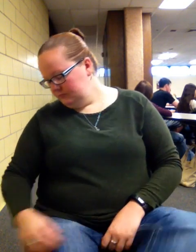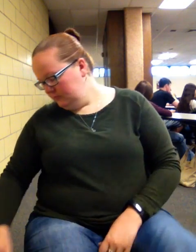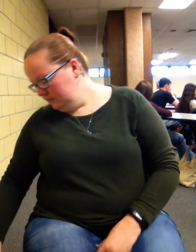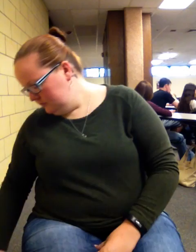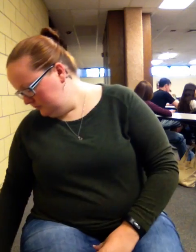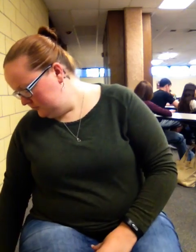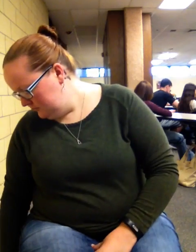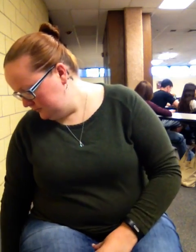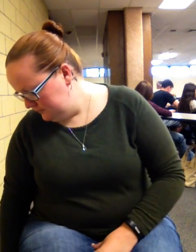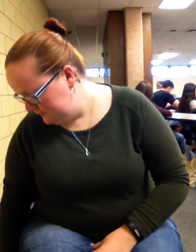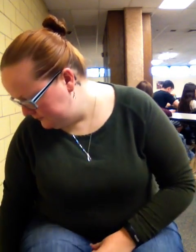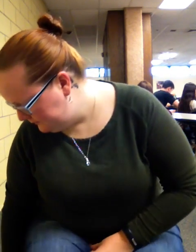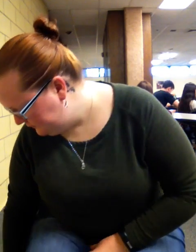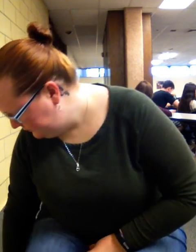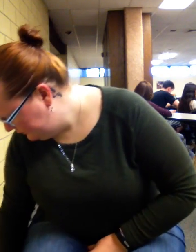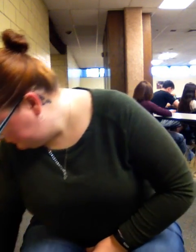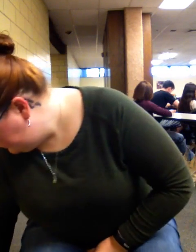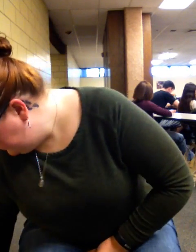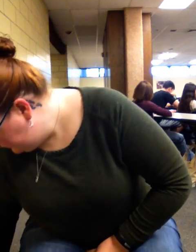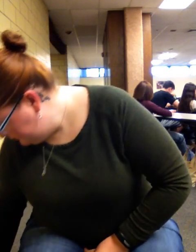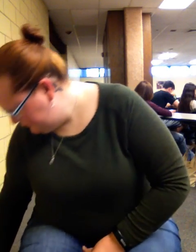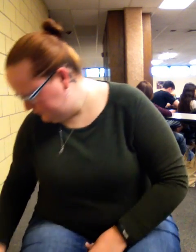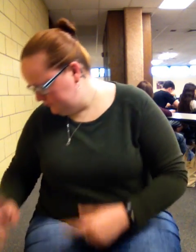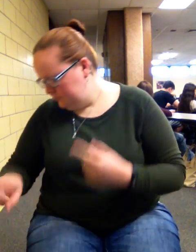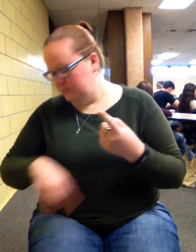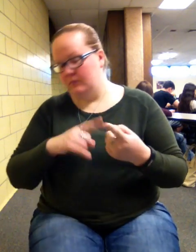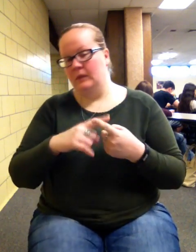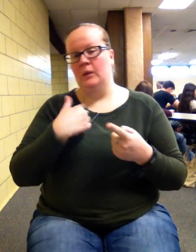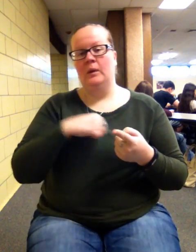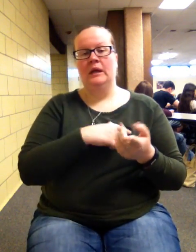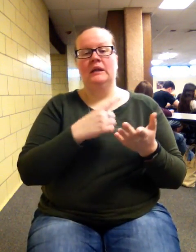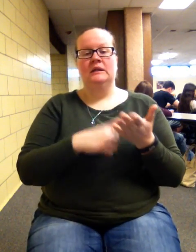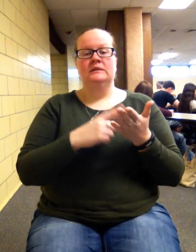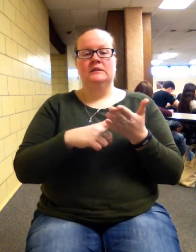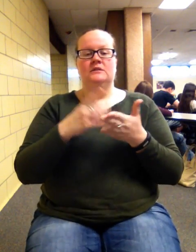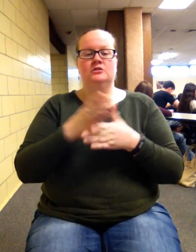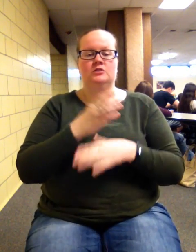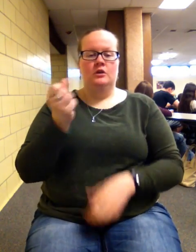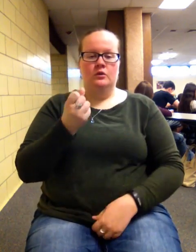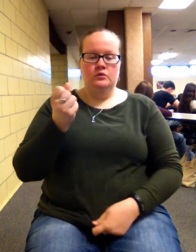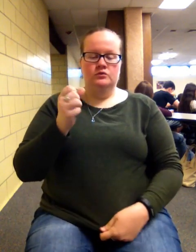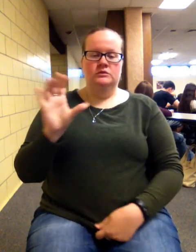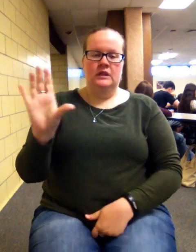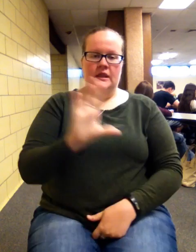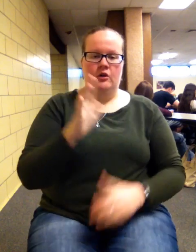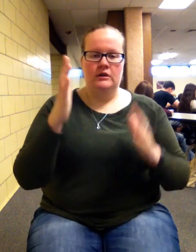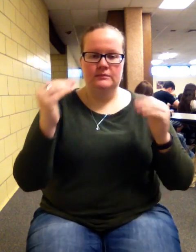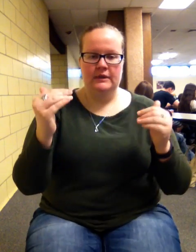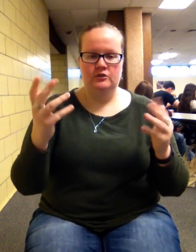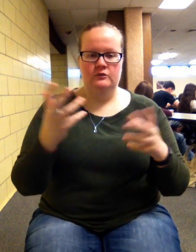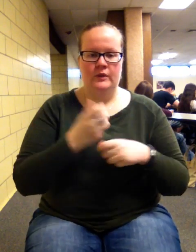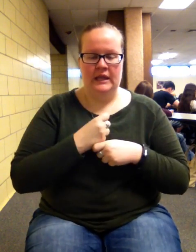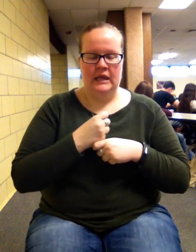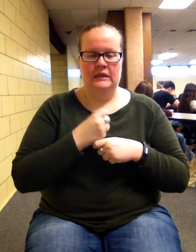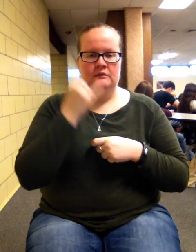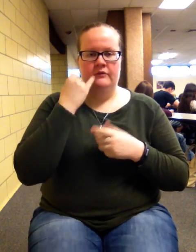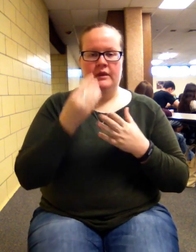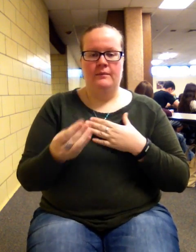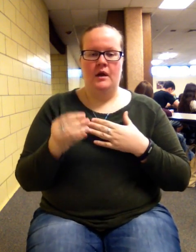When we were talking about shareholders and what they would expect to get if they purchase stock,